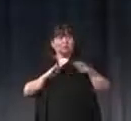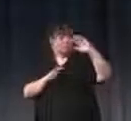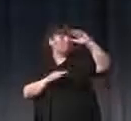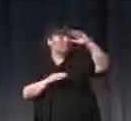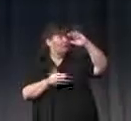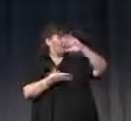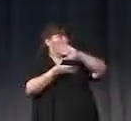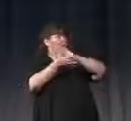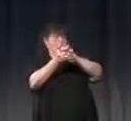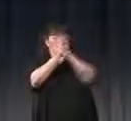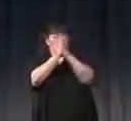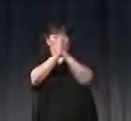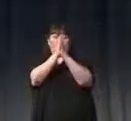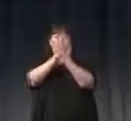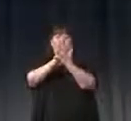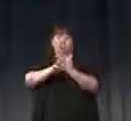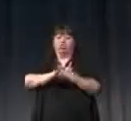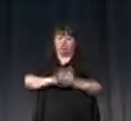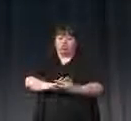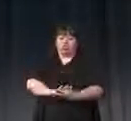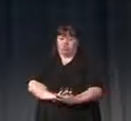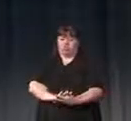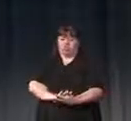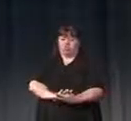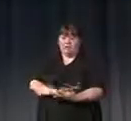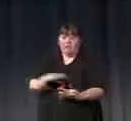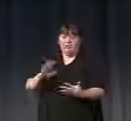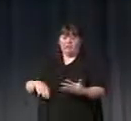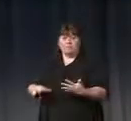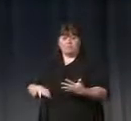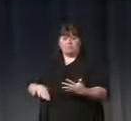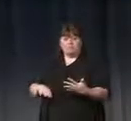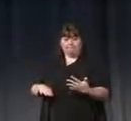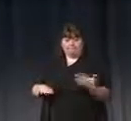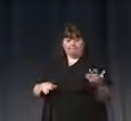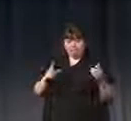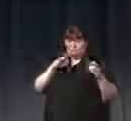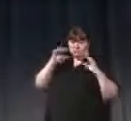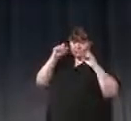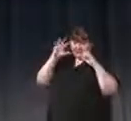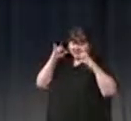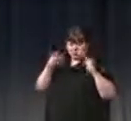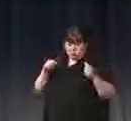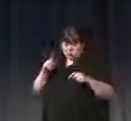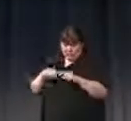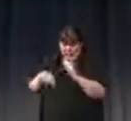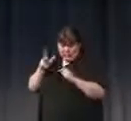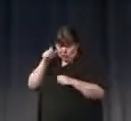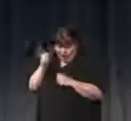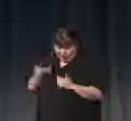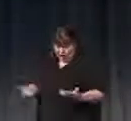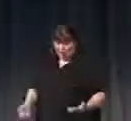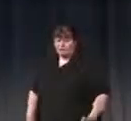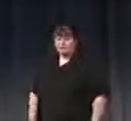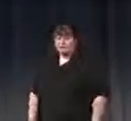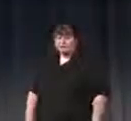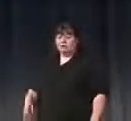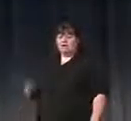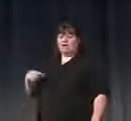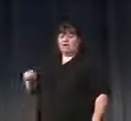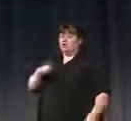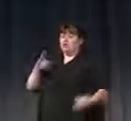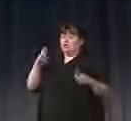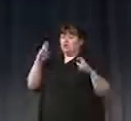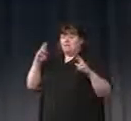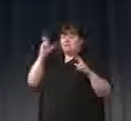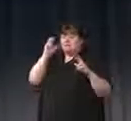becomes progressively more and more obscured, until by the time you get to the bottom one, it's kind of amazing that you could do anything useful with it at all. and yet, as you hopefully